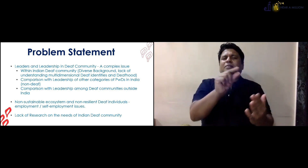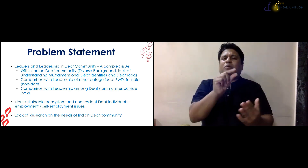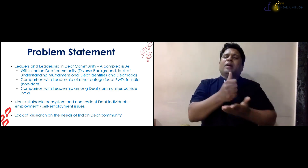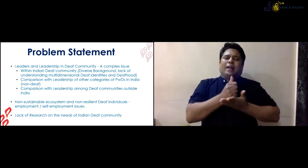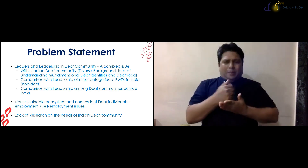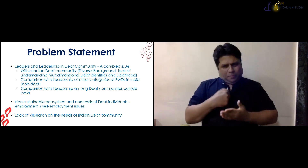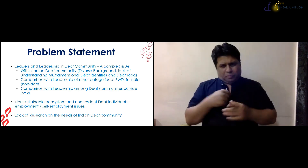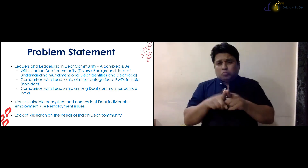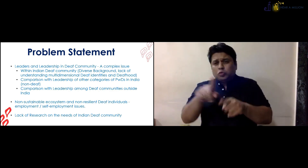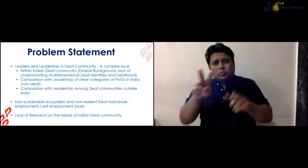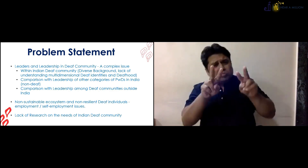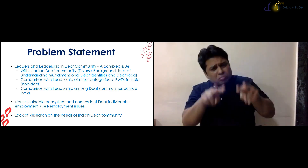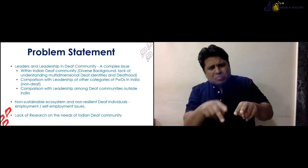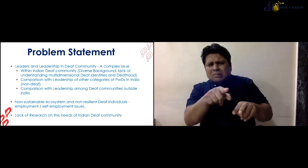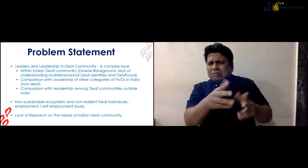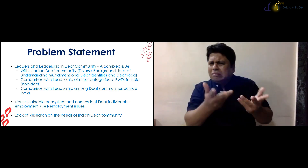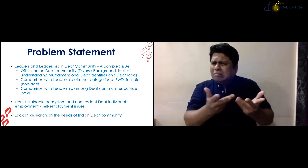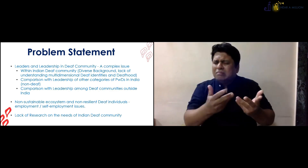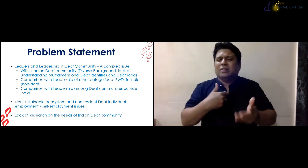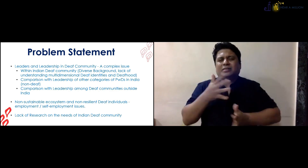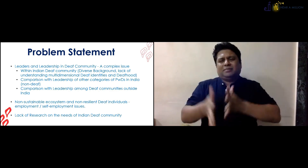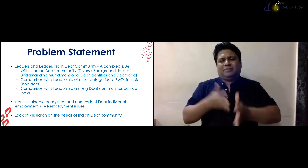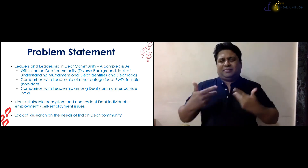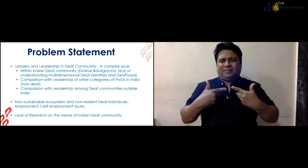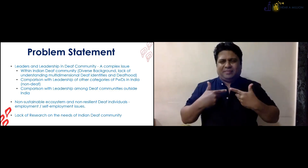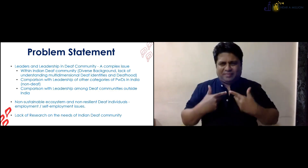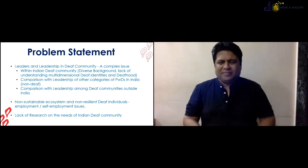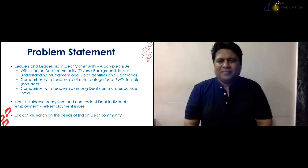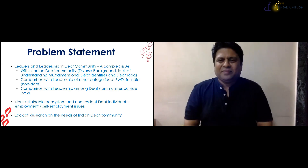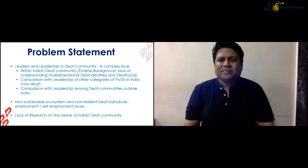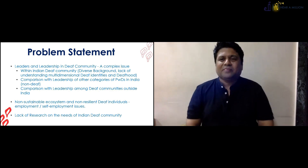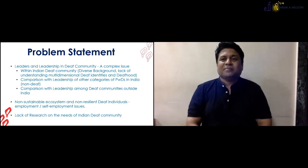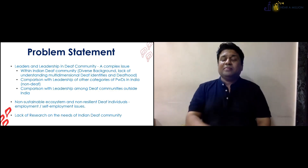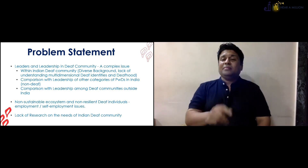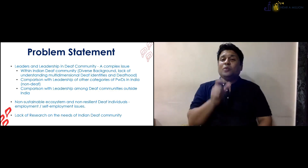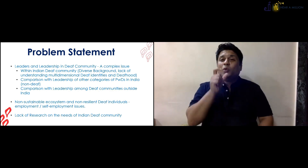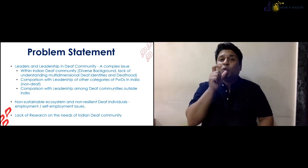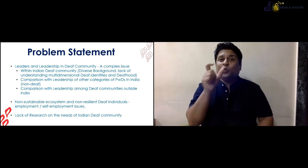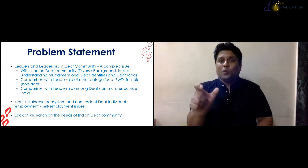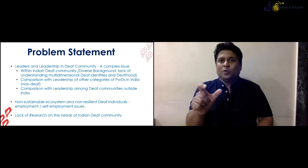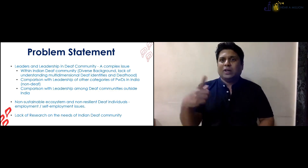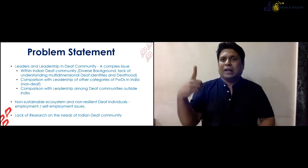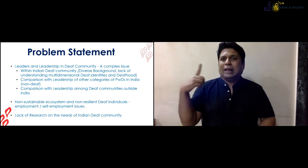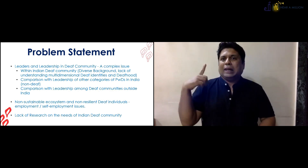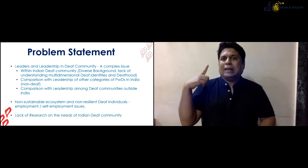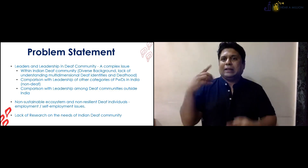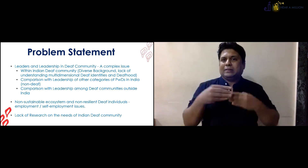Okay, so this PPT is for my reference, but you can definitely have a look.